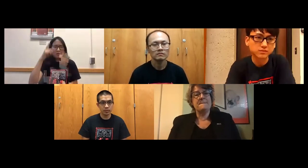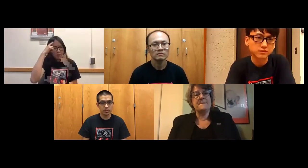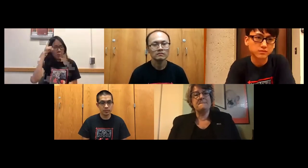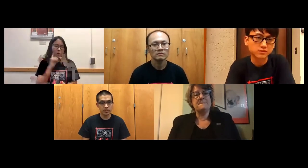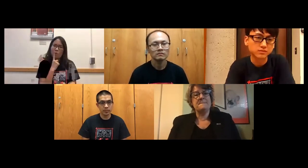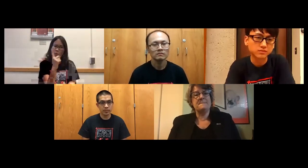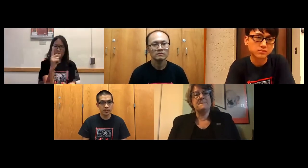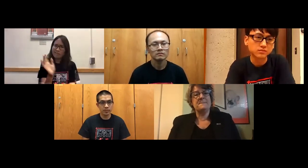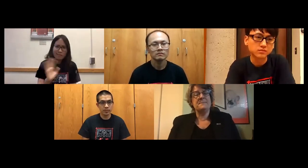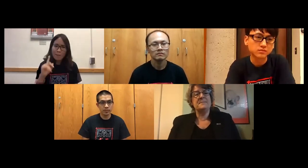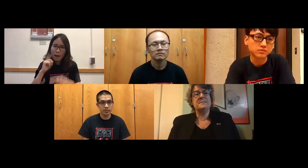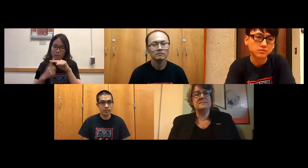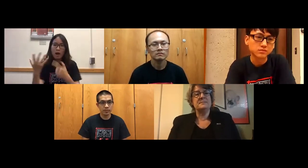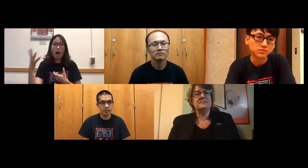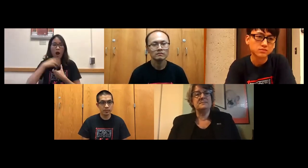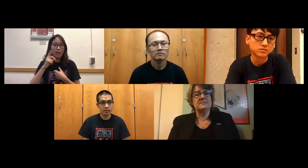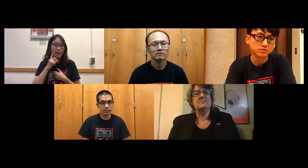I didn't know anything about this. It wasn't,